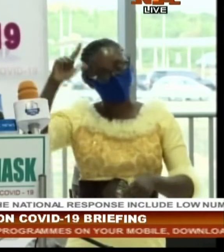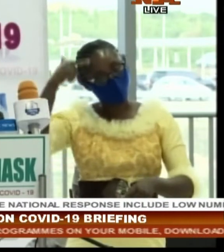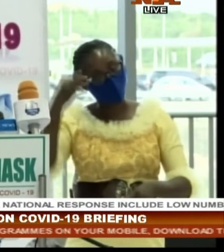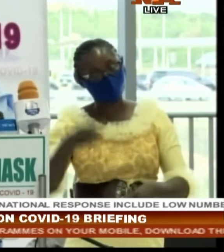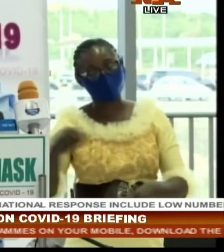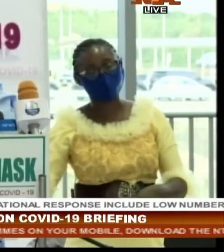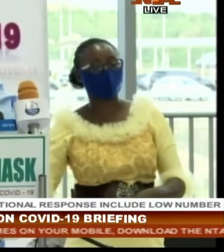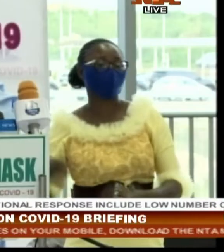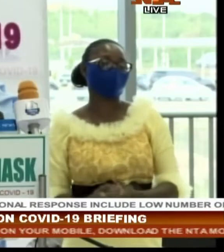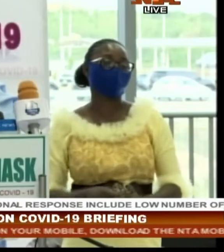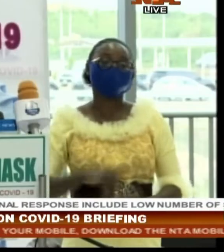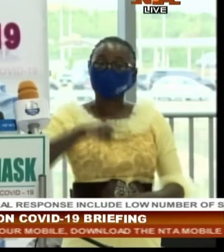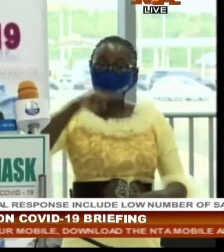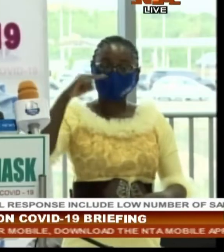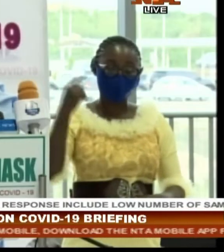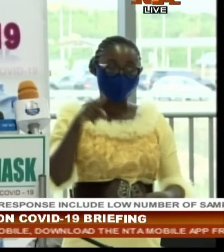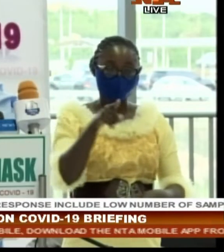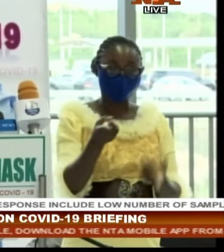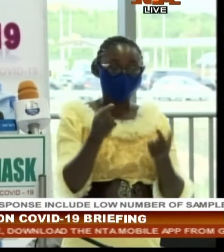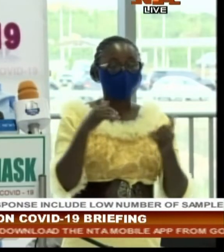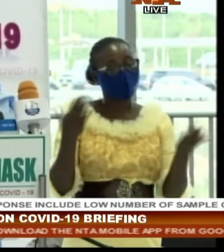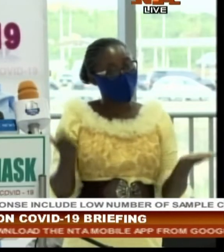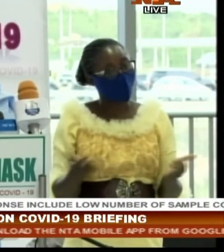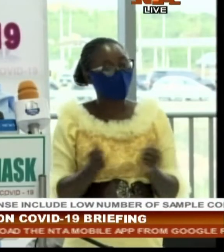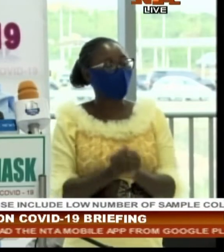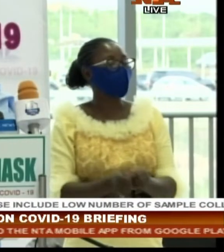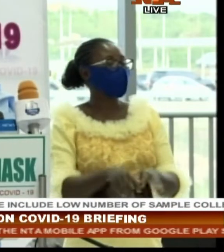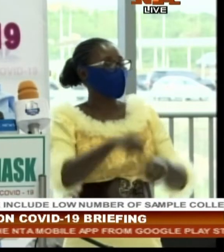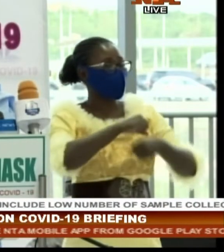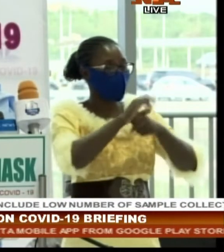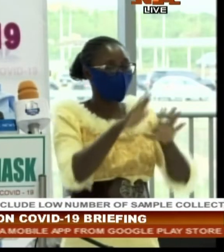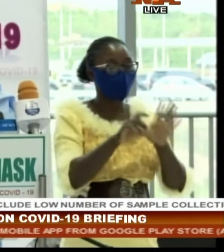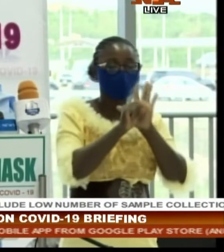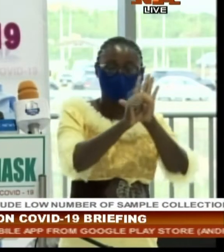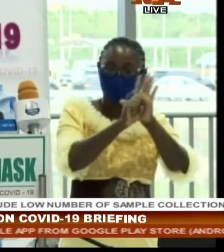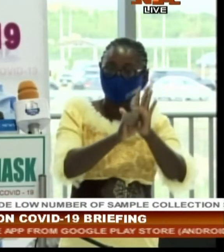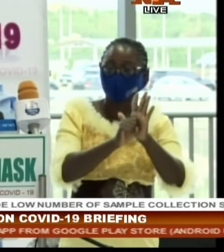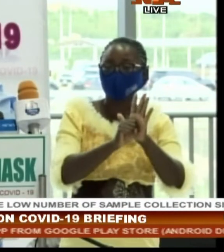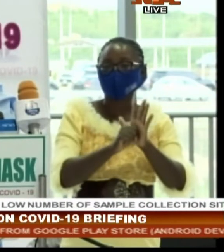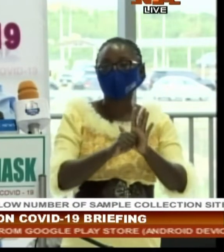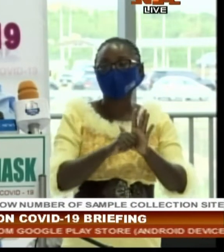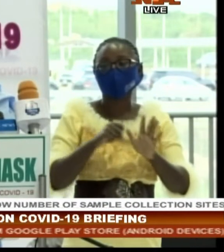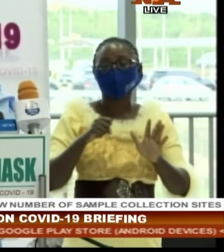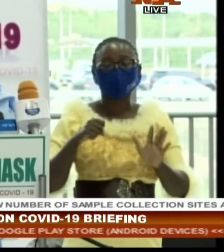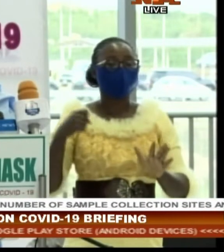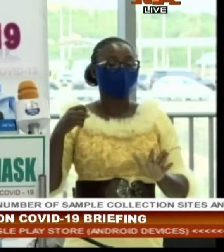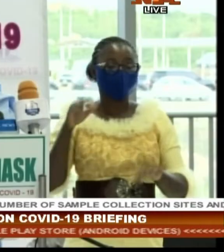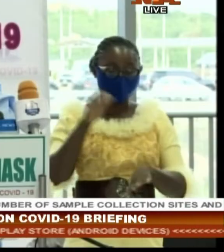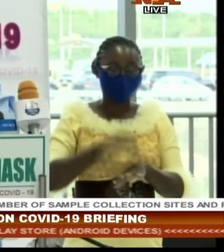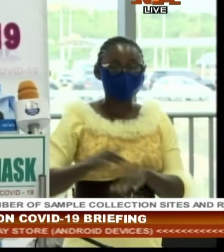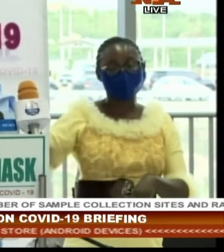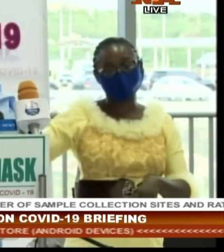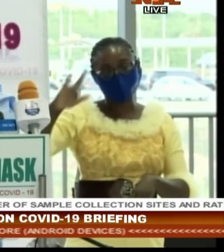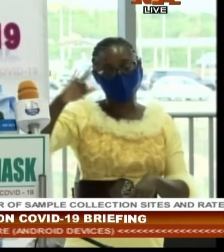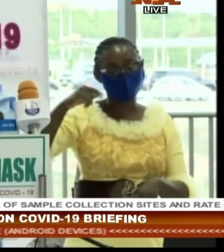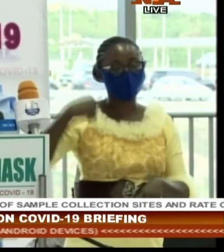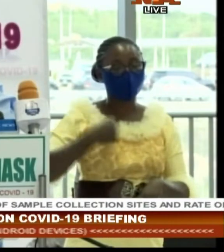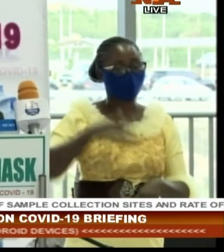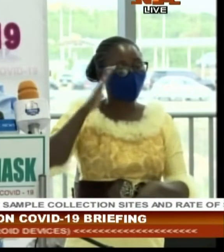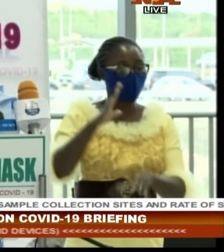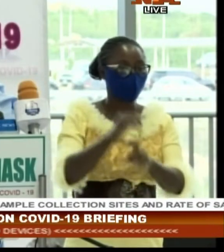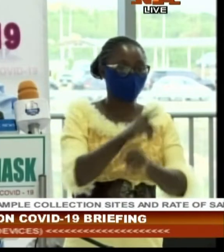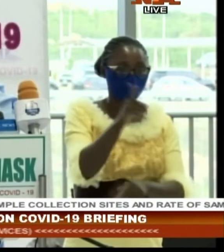you present here with COVID symptoms or during our check-off here in the airport, we'll take you to